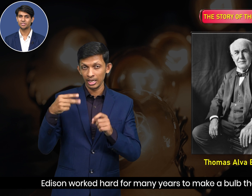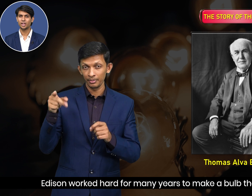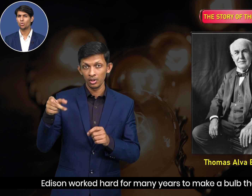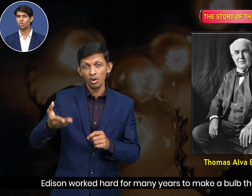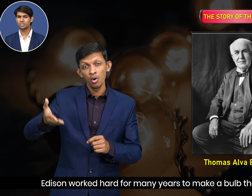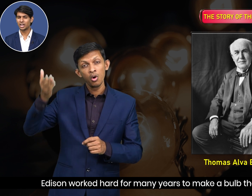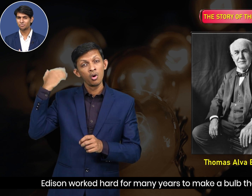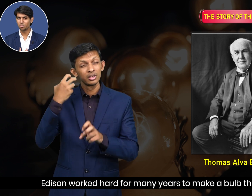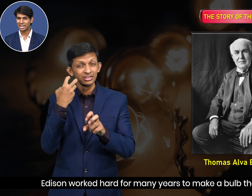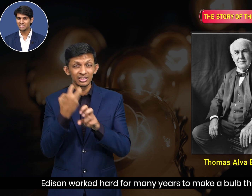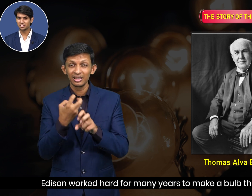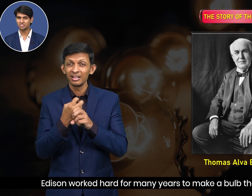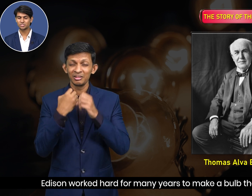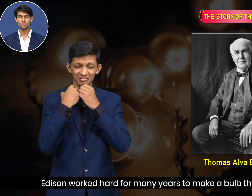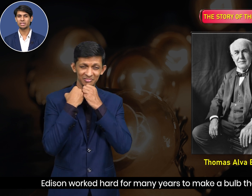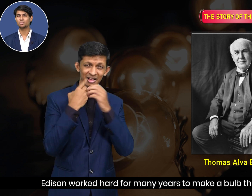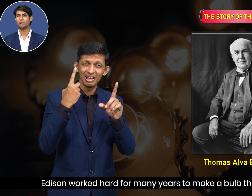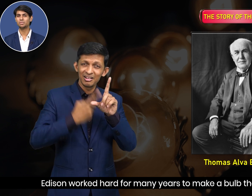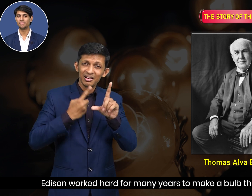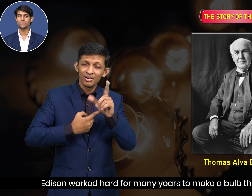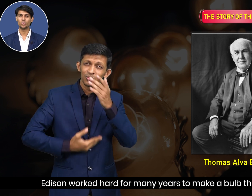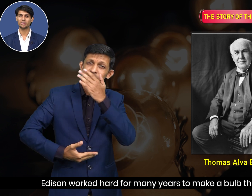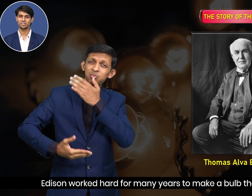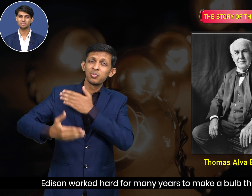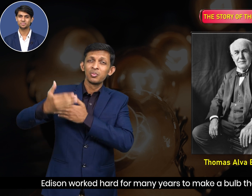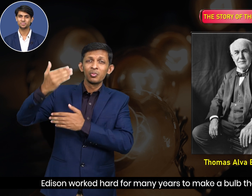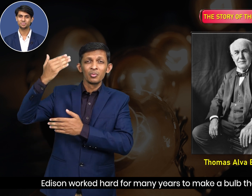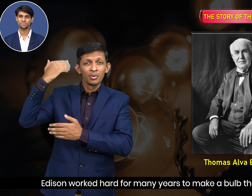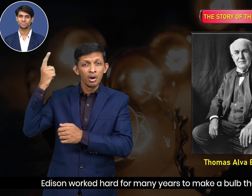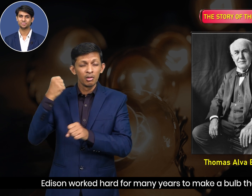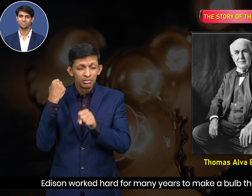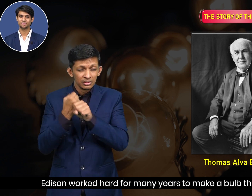Edison worked hard for many years to make a bulb that worked.